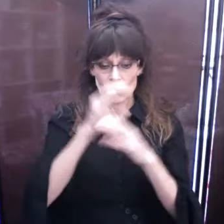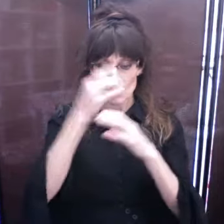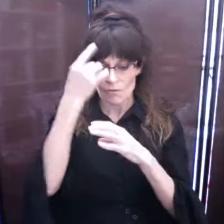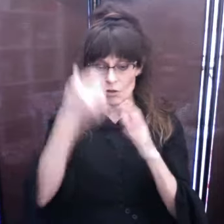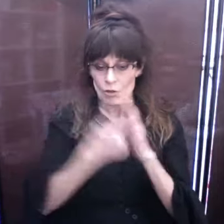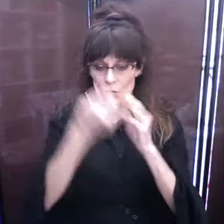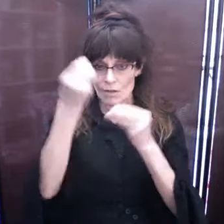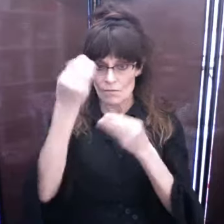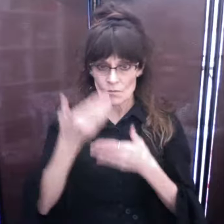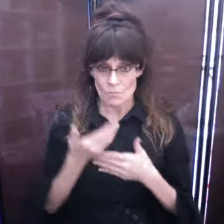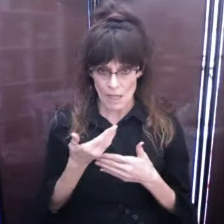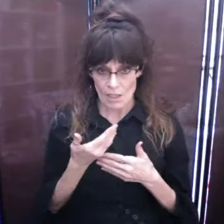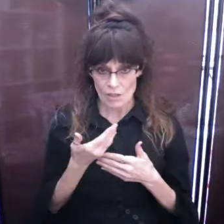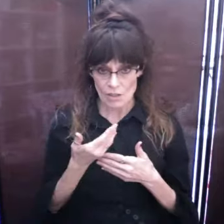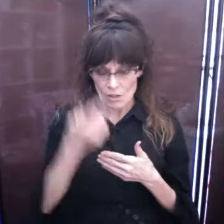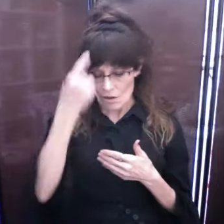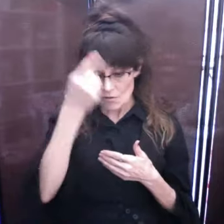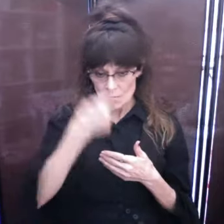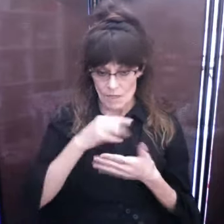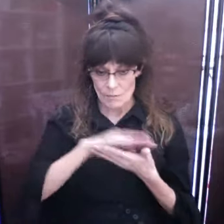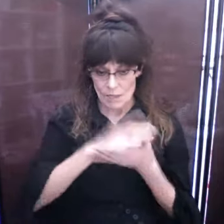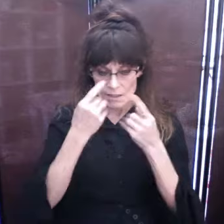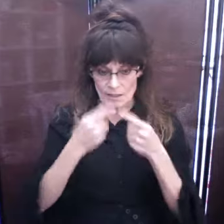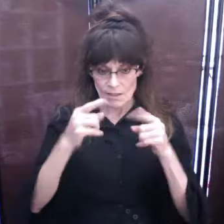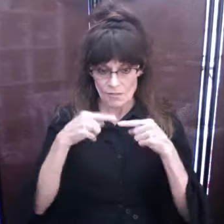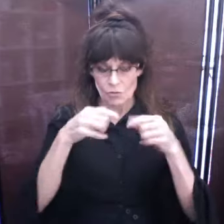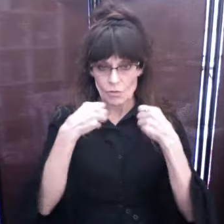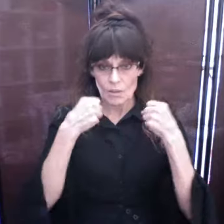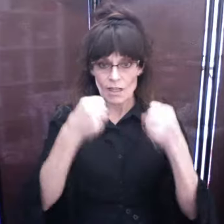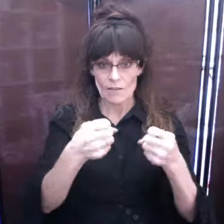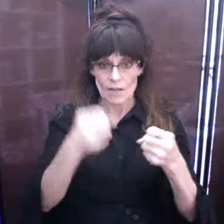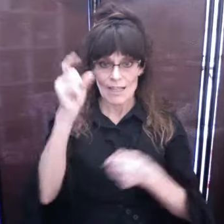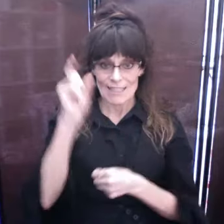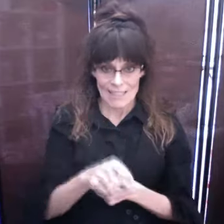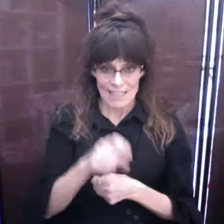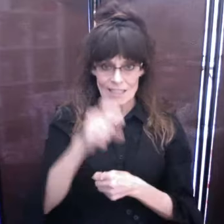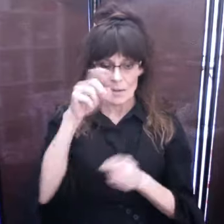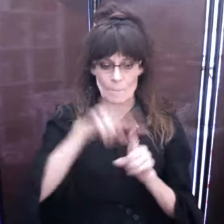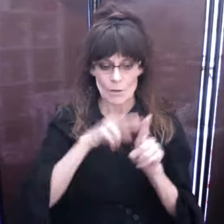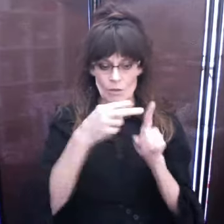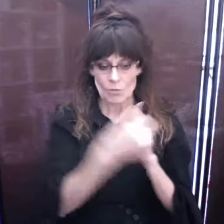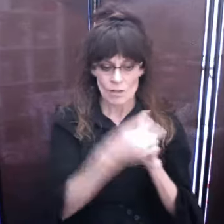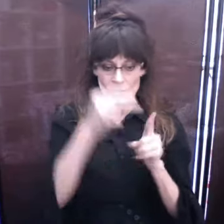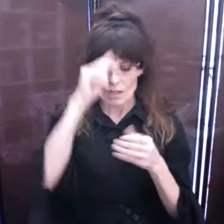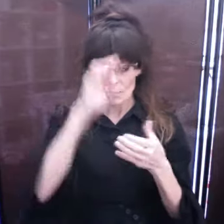of to me being successful in recovery is I have to take my perspective and belief system and being willing